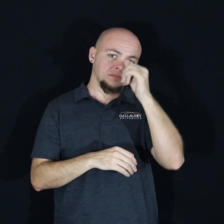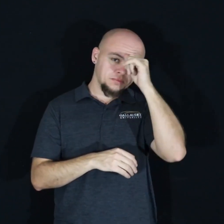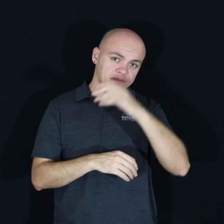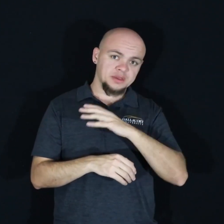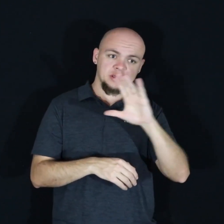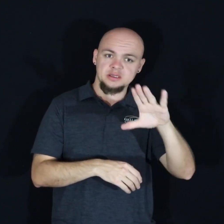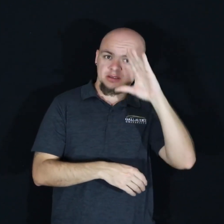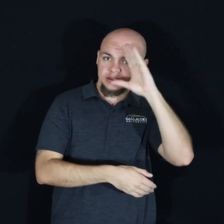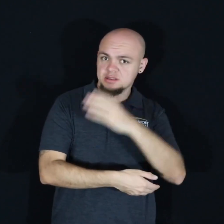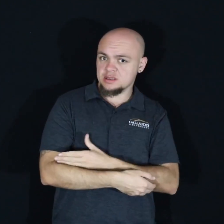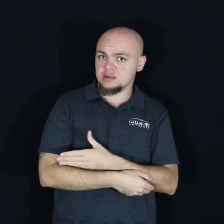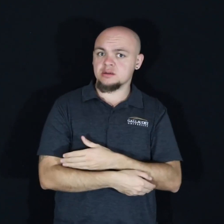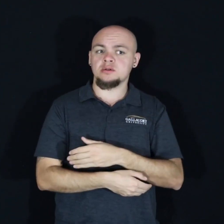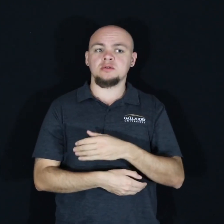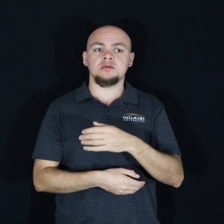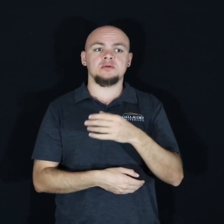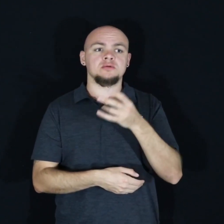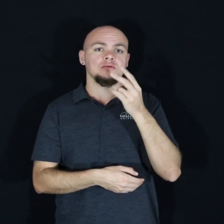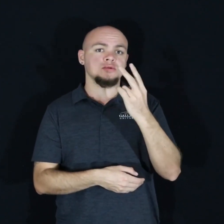a little girl.